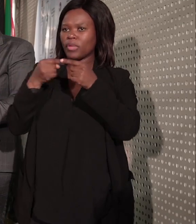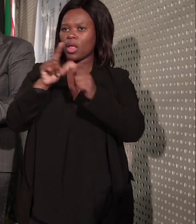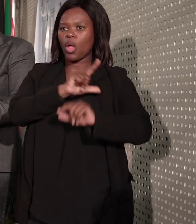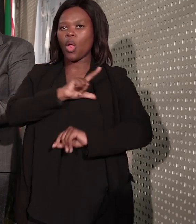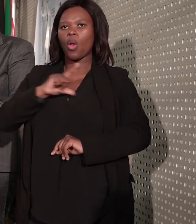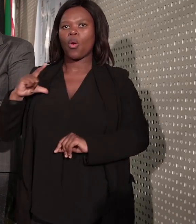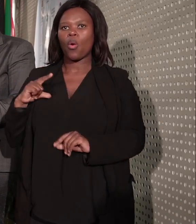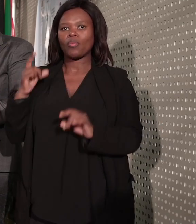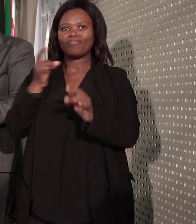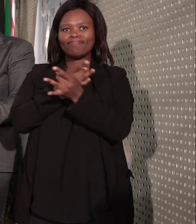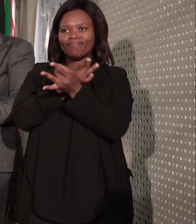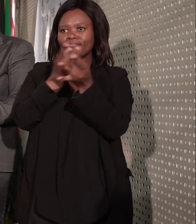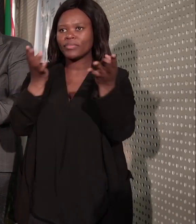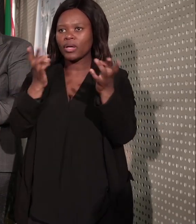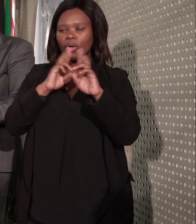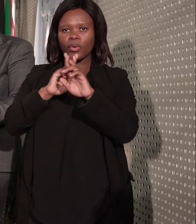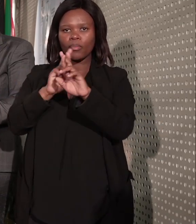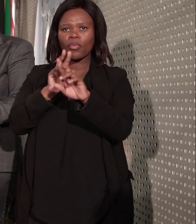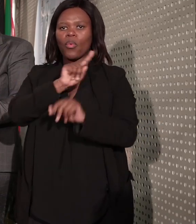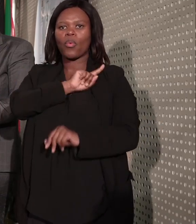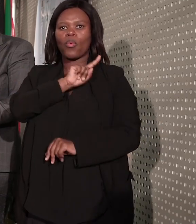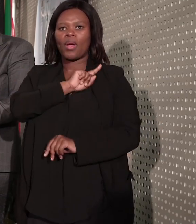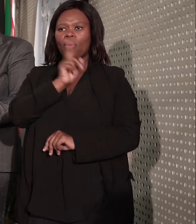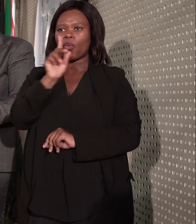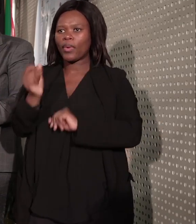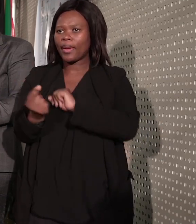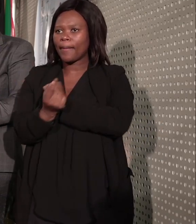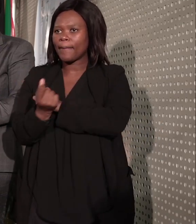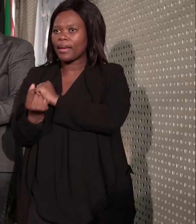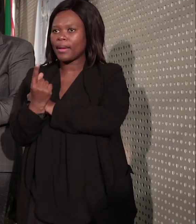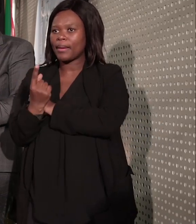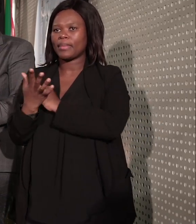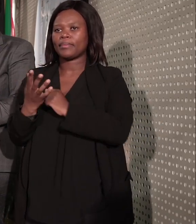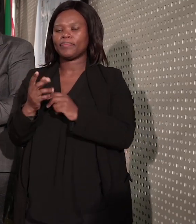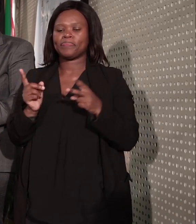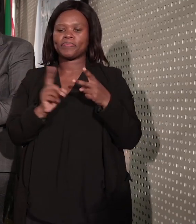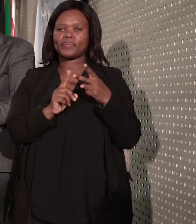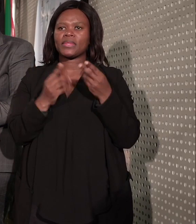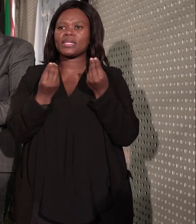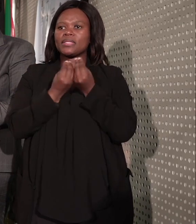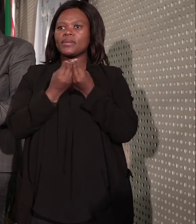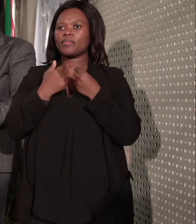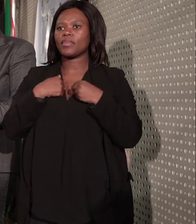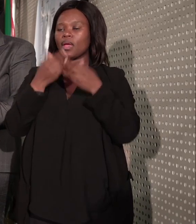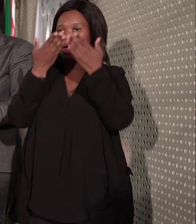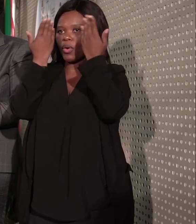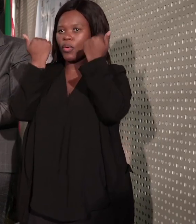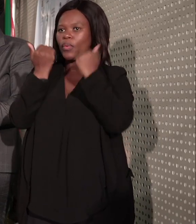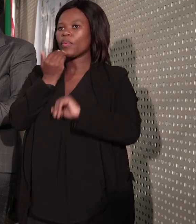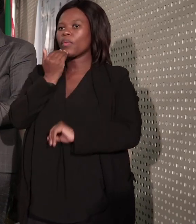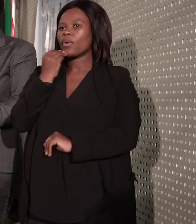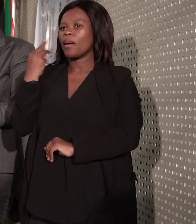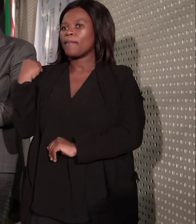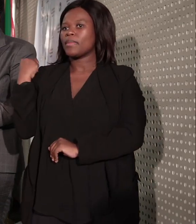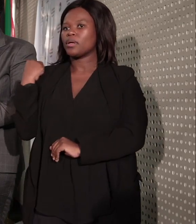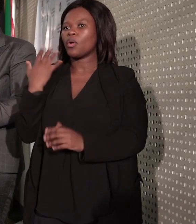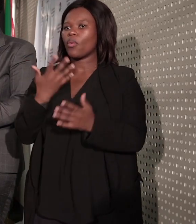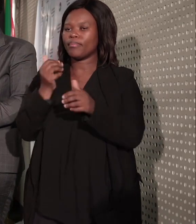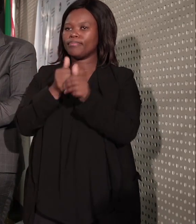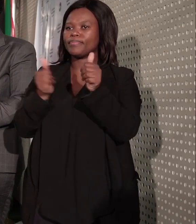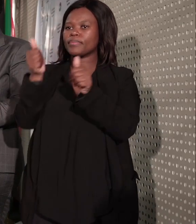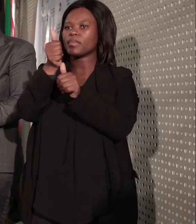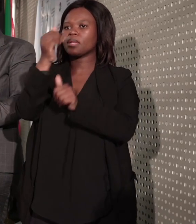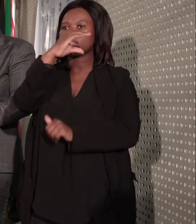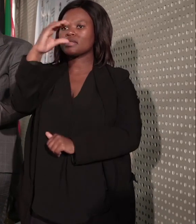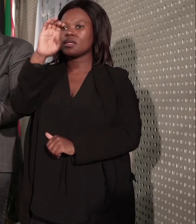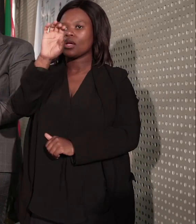to respond to this, given the scale of what has happened? Secondly, I don't know if this is directed to the ministers or maybe to the CEO of